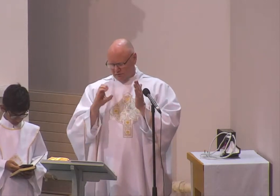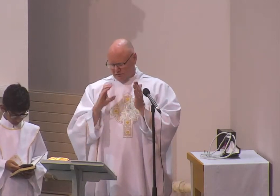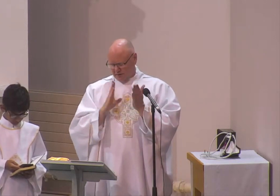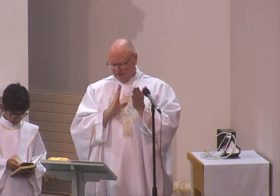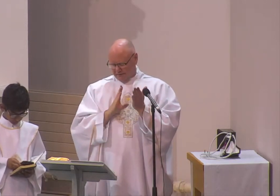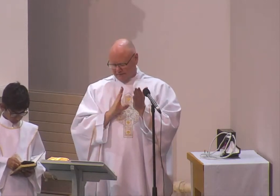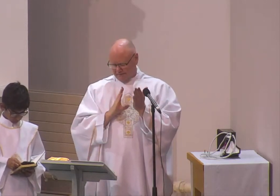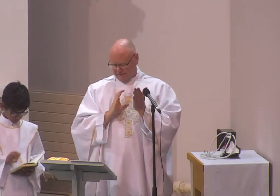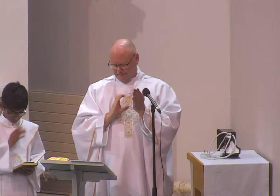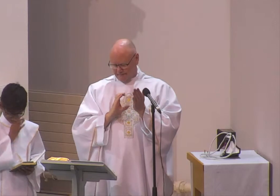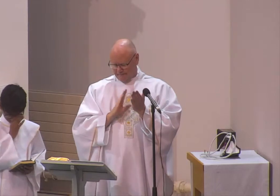McLean.